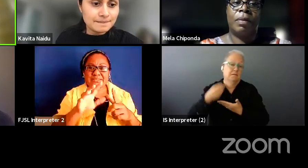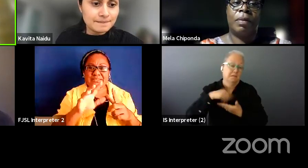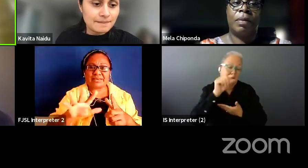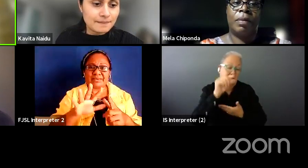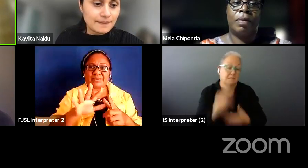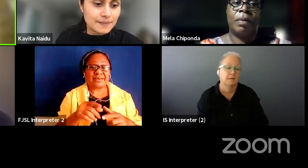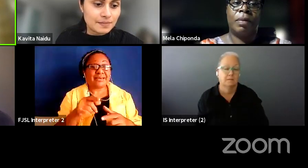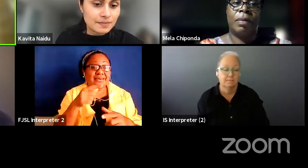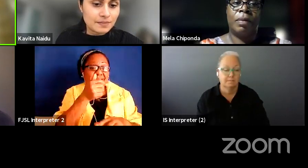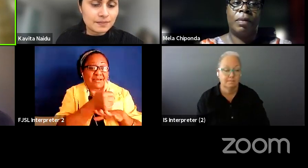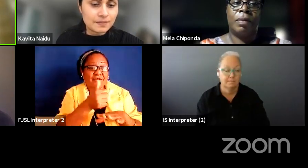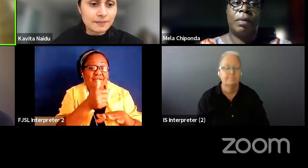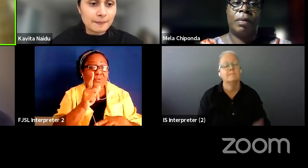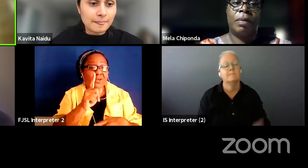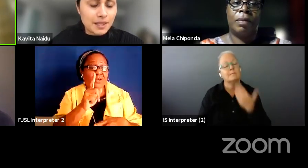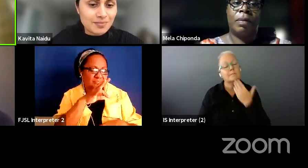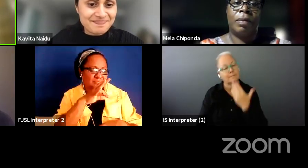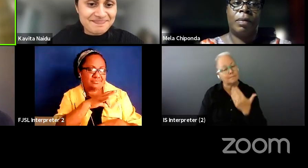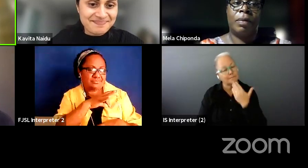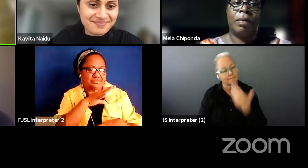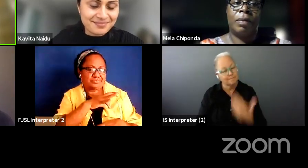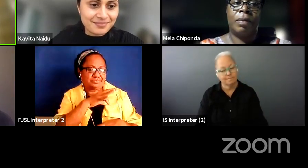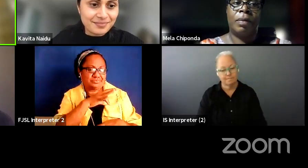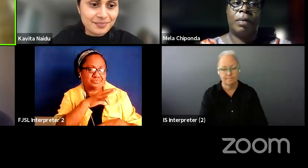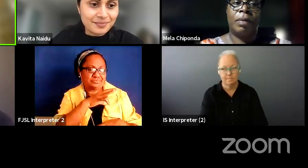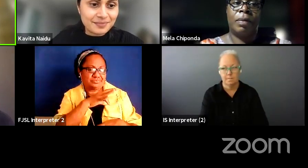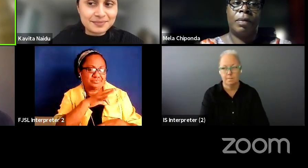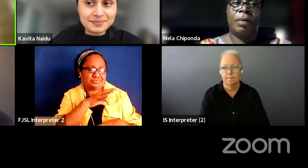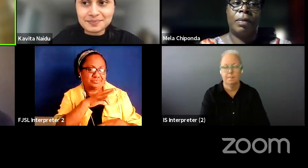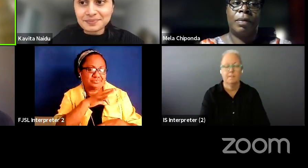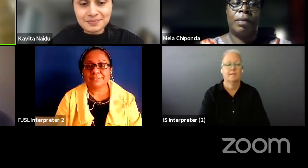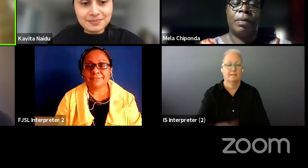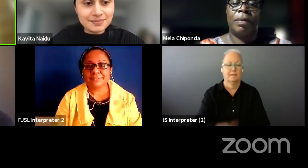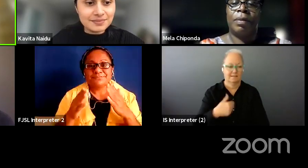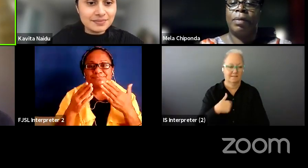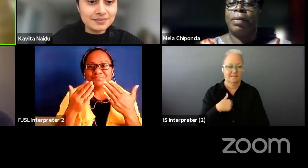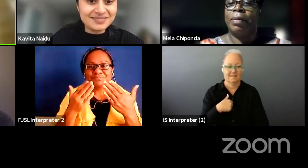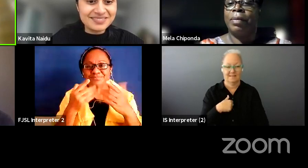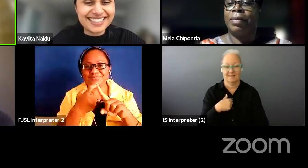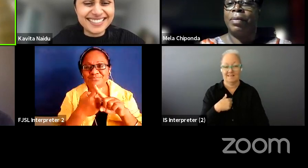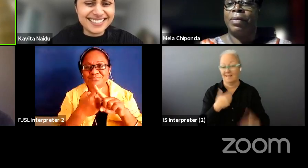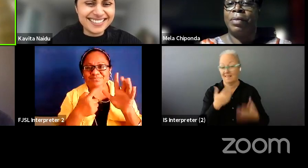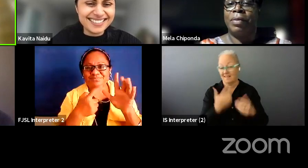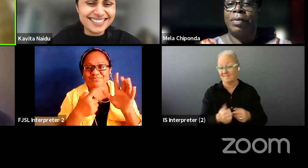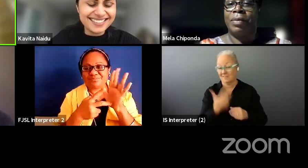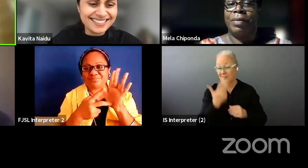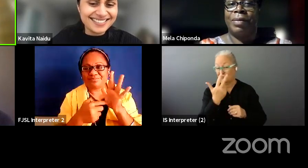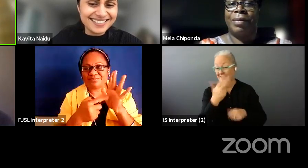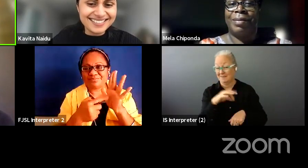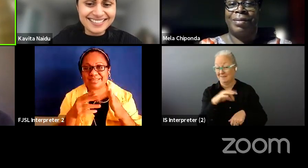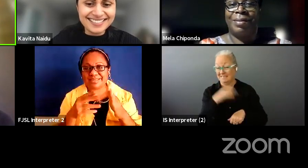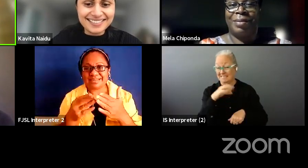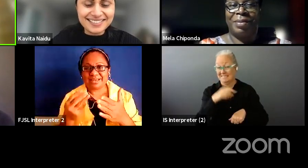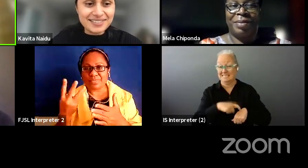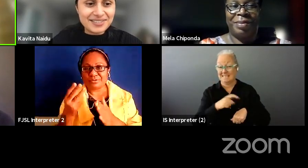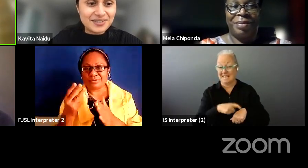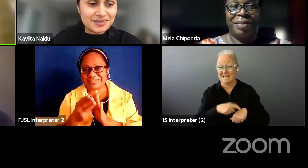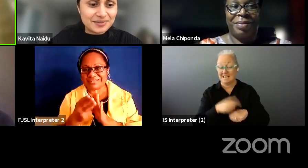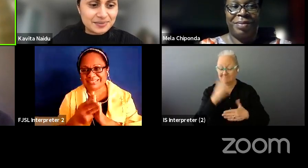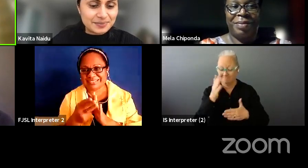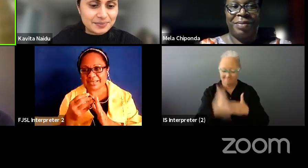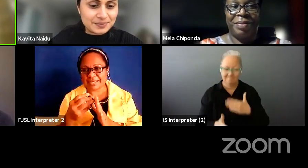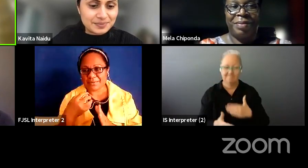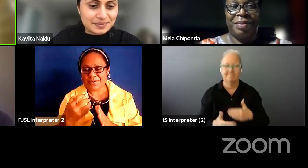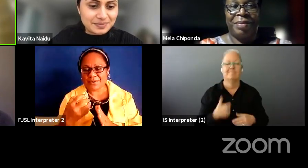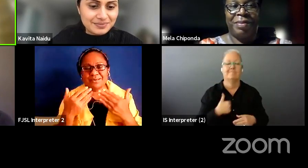Thank you, Kavita. I would just now, we have 3 minutes left, I think, of our time, and I really want to thank